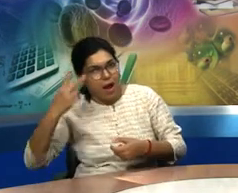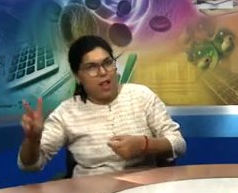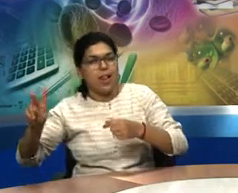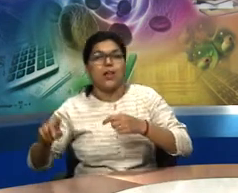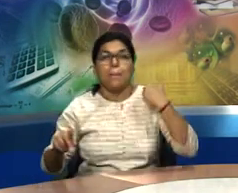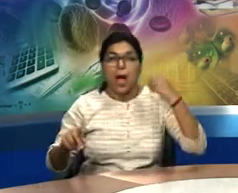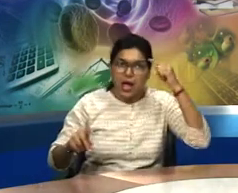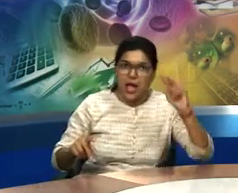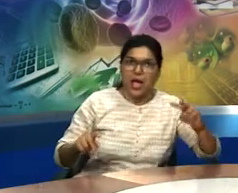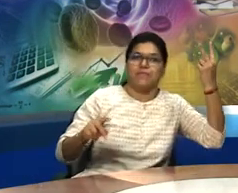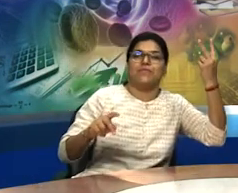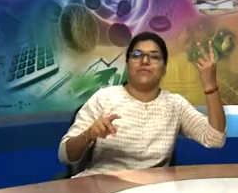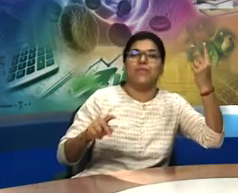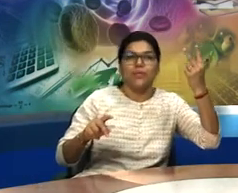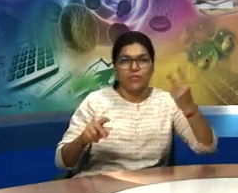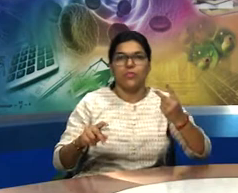with us almost all the time.